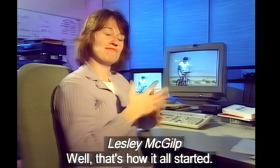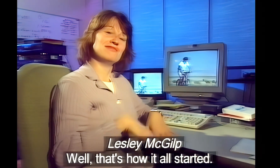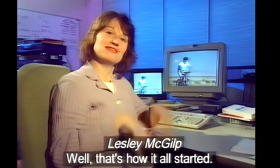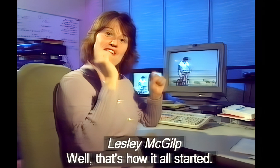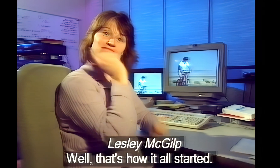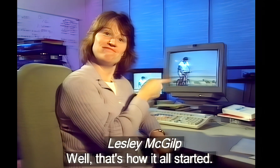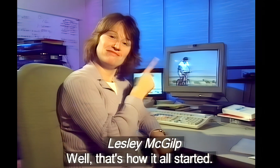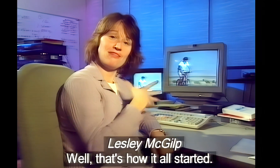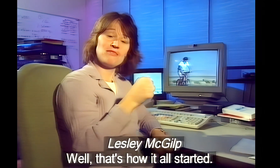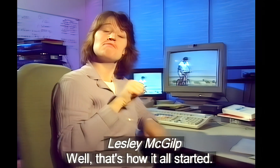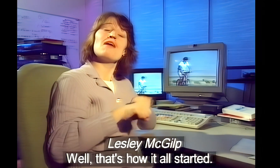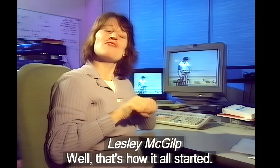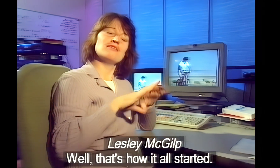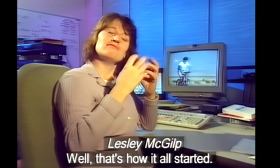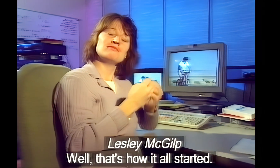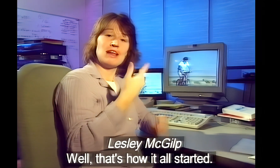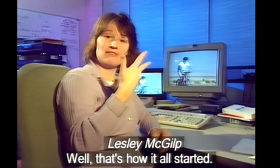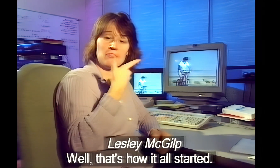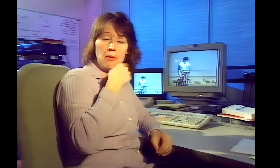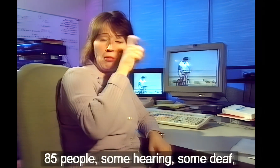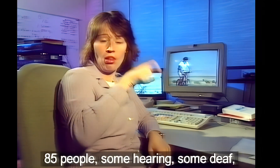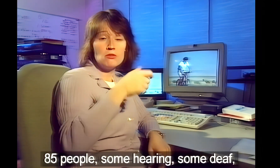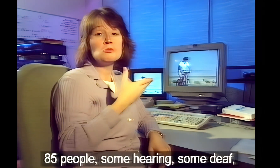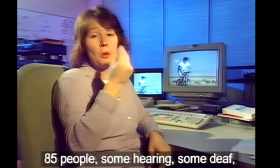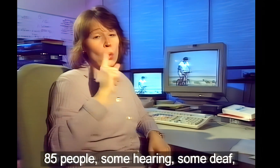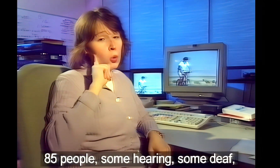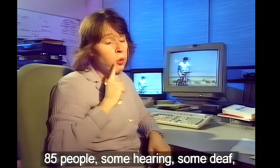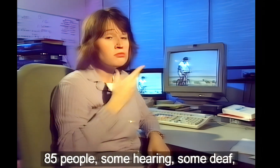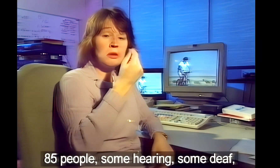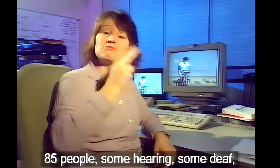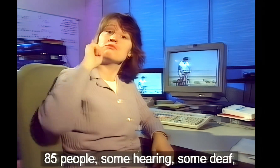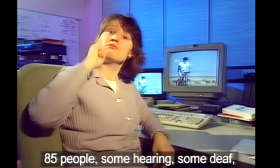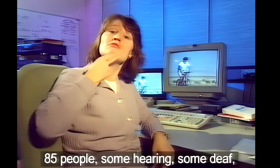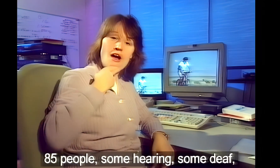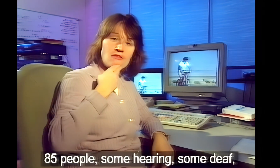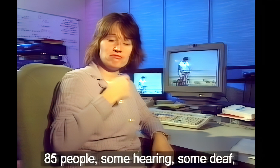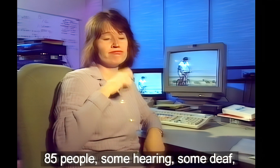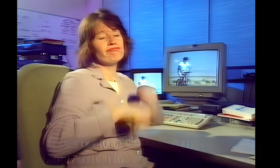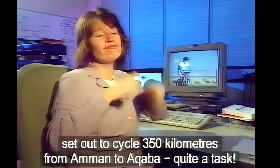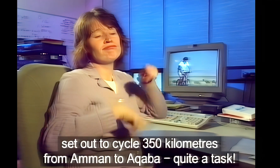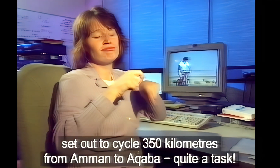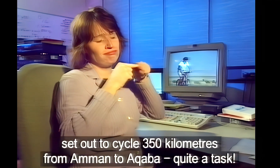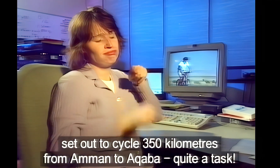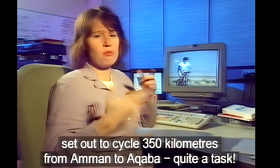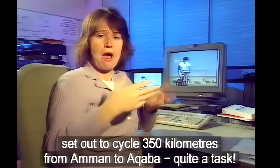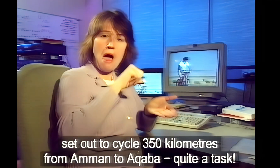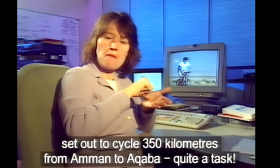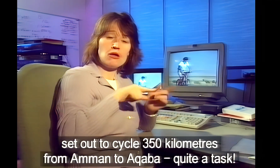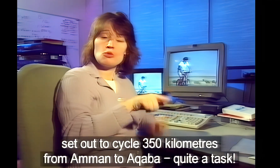Well, that's how it all started. 85 people, some hearing, some deaf, set out to cycle 350